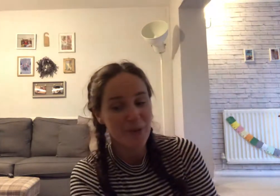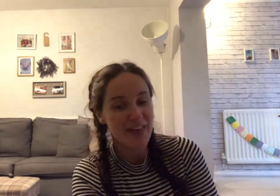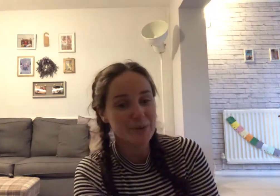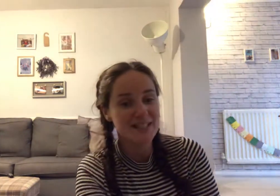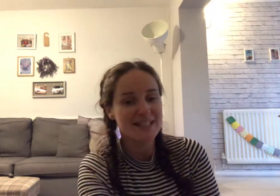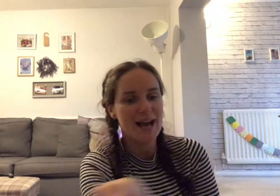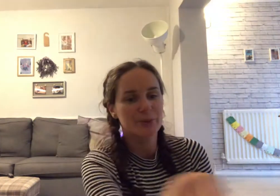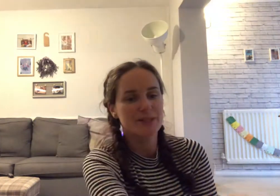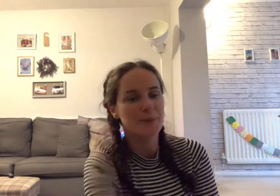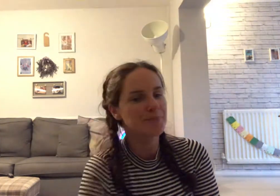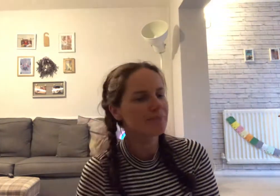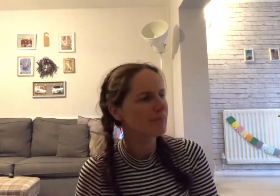without a doubt.